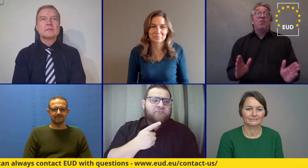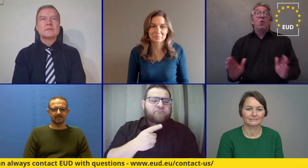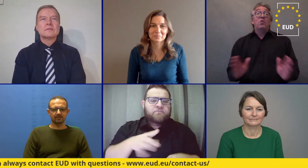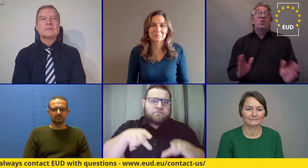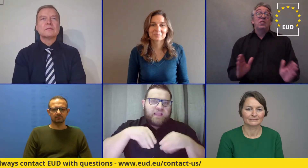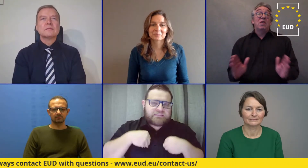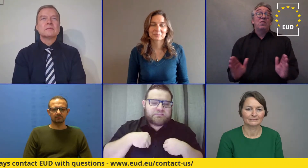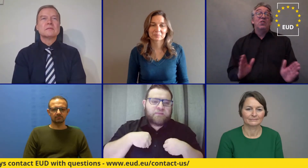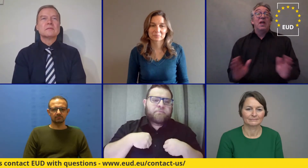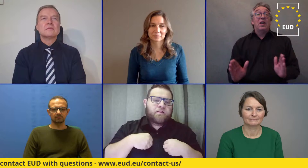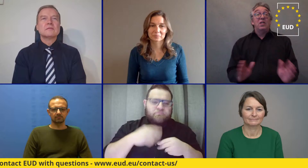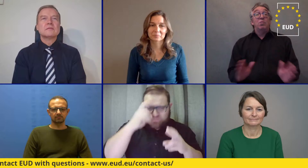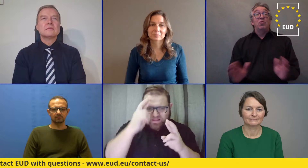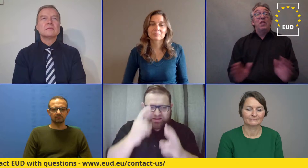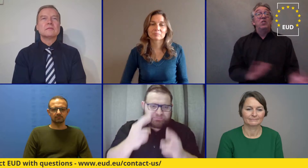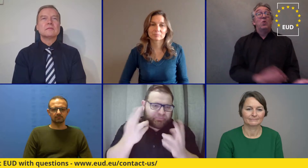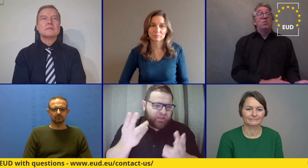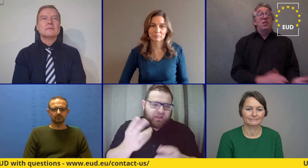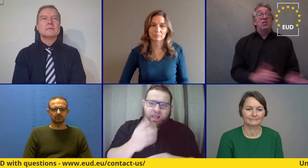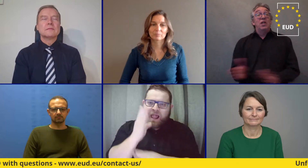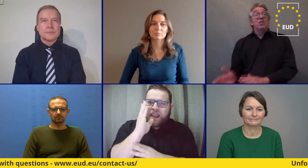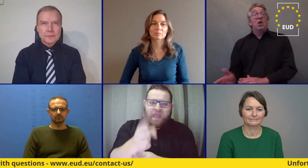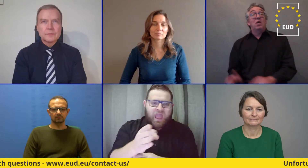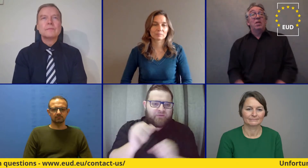4 to 7 seconds between the source message and the target message.